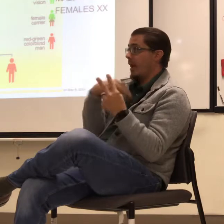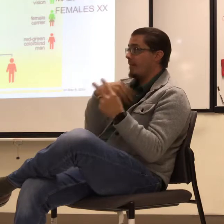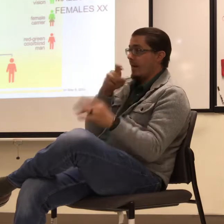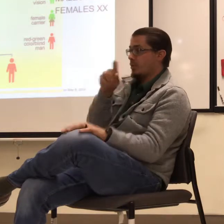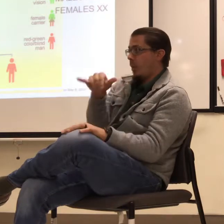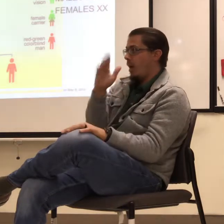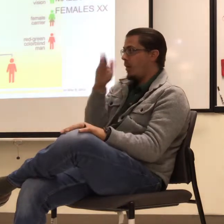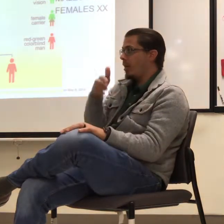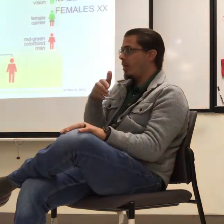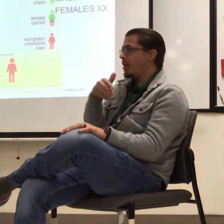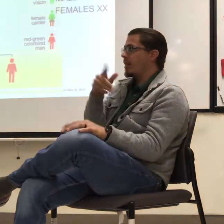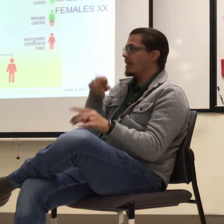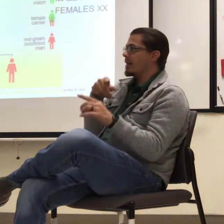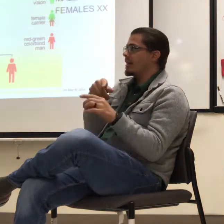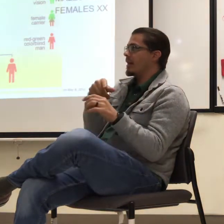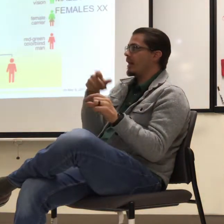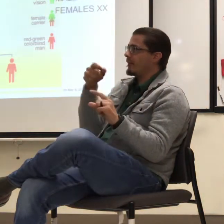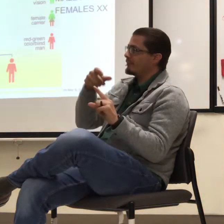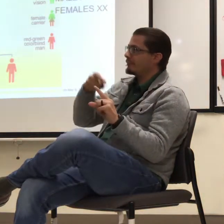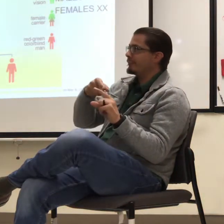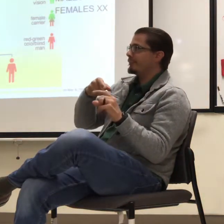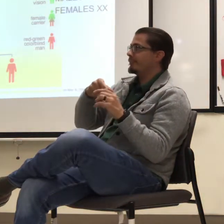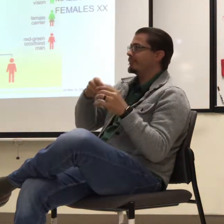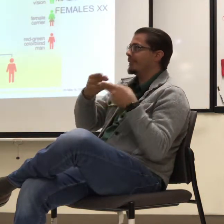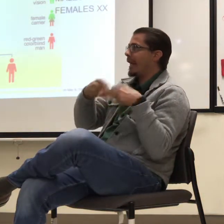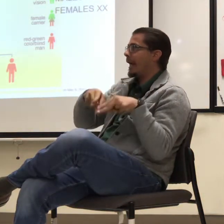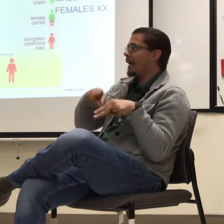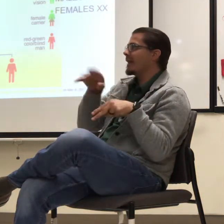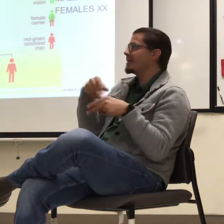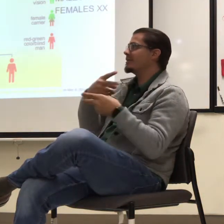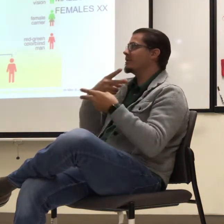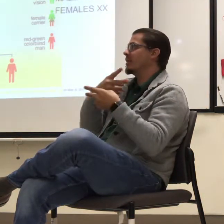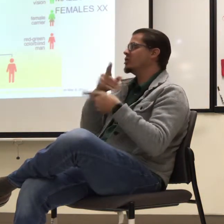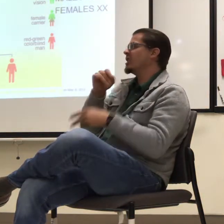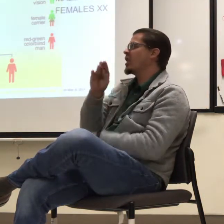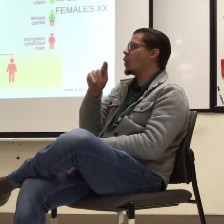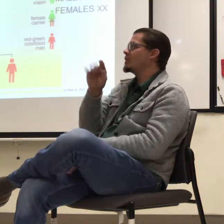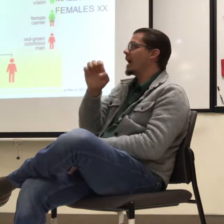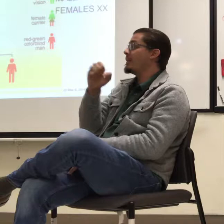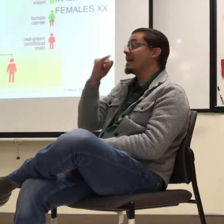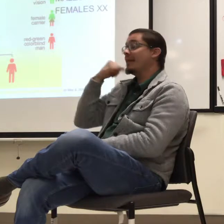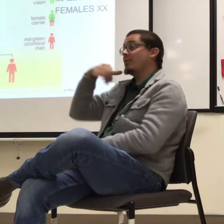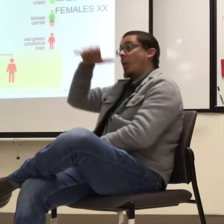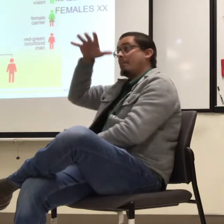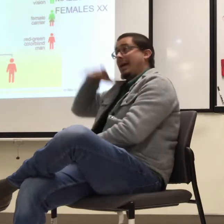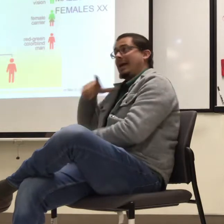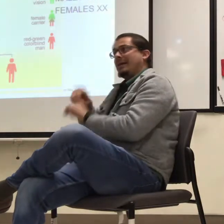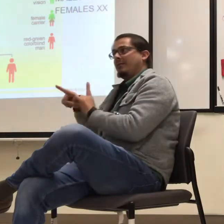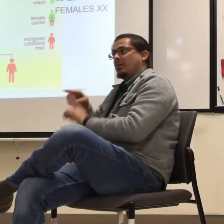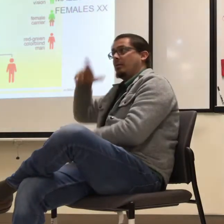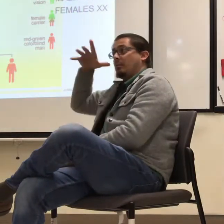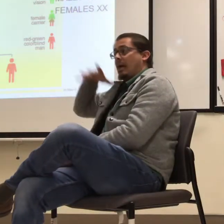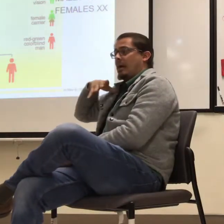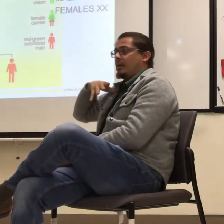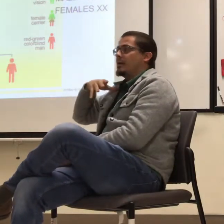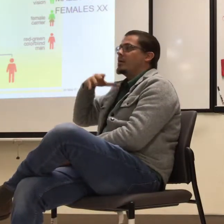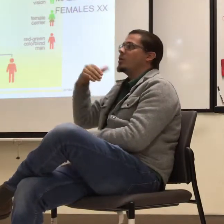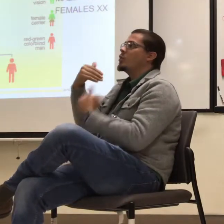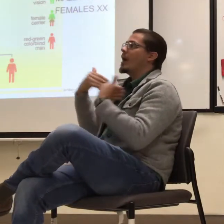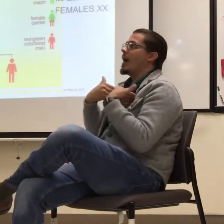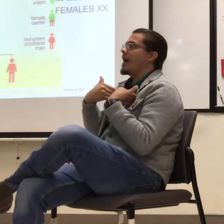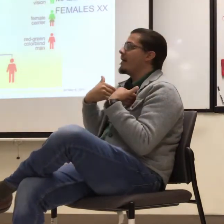Y when it fertilizes the egg, and so that's your genotype there. However, if you're a male and you